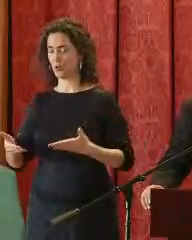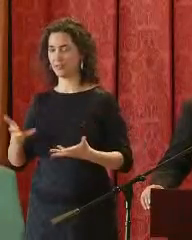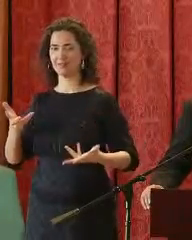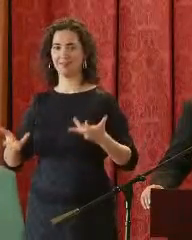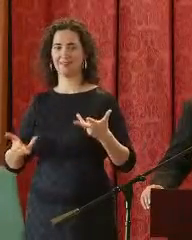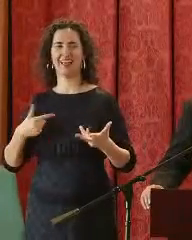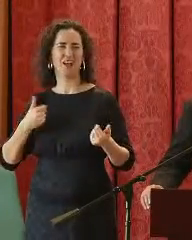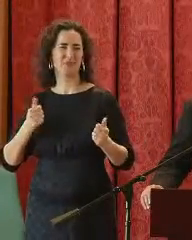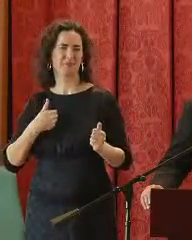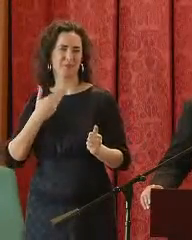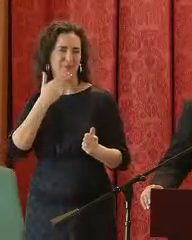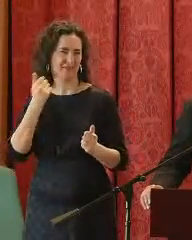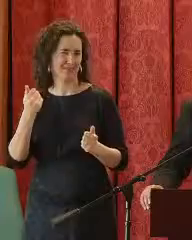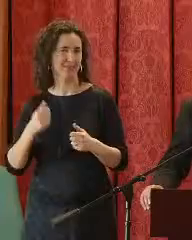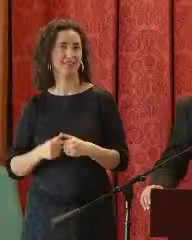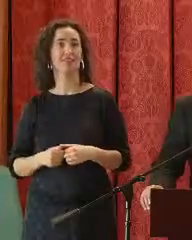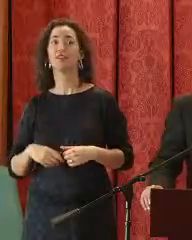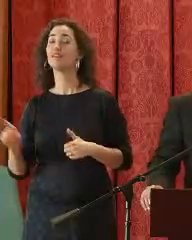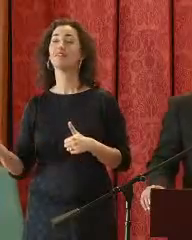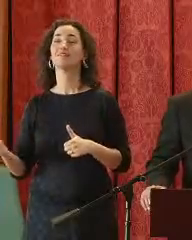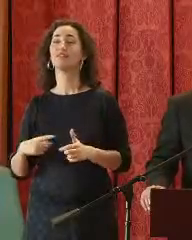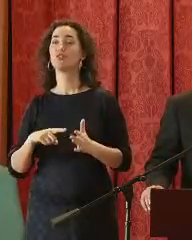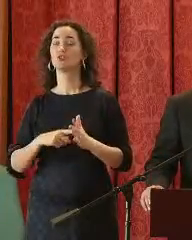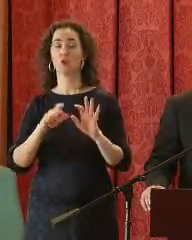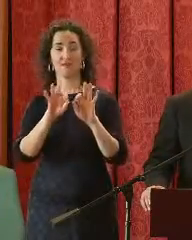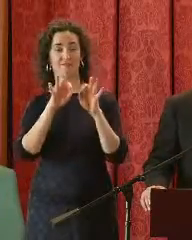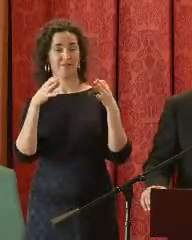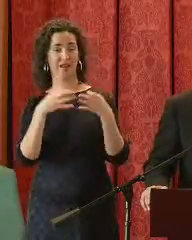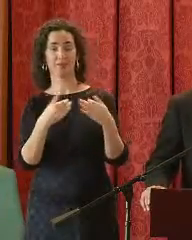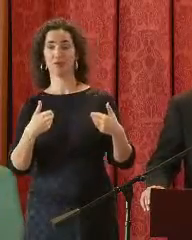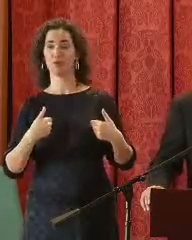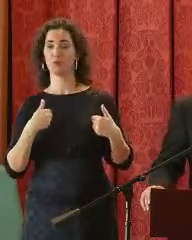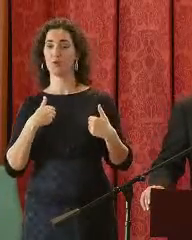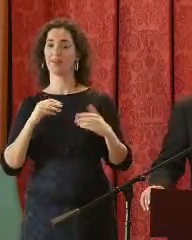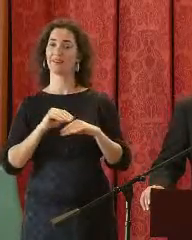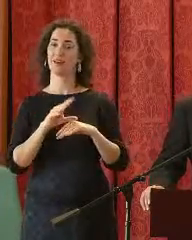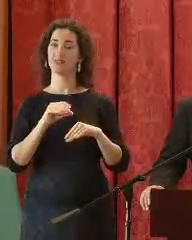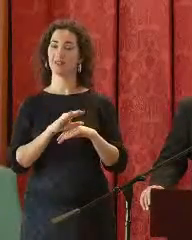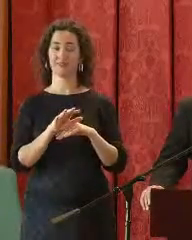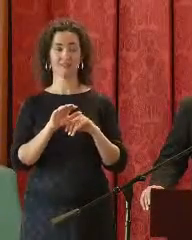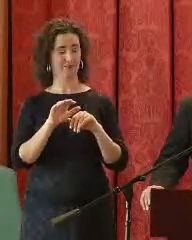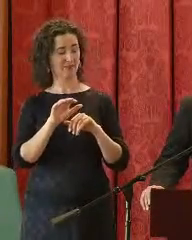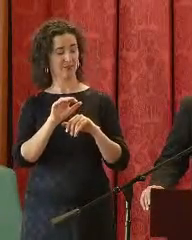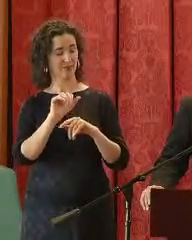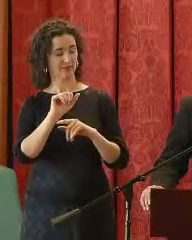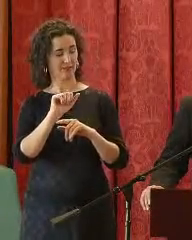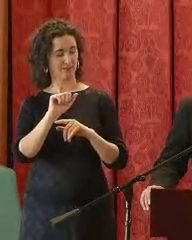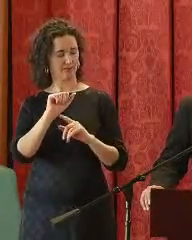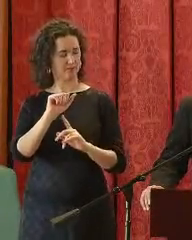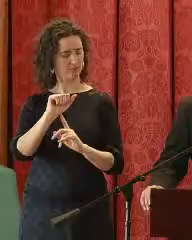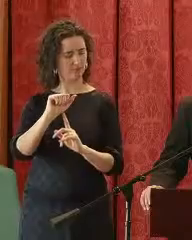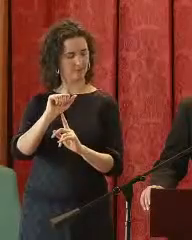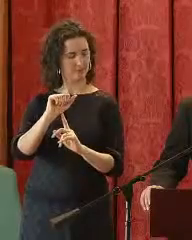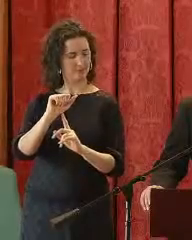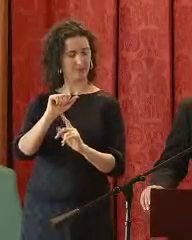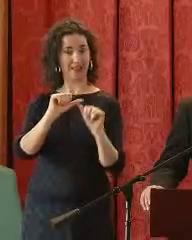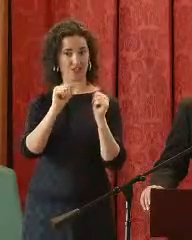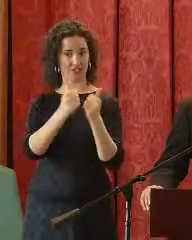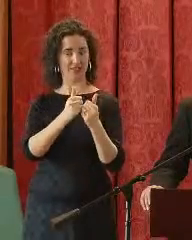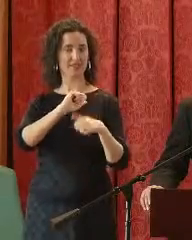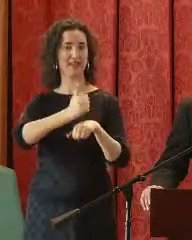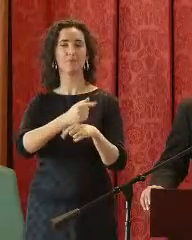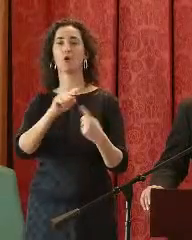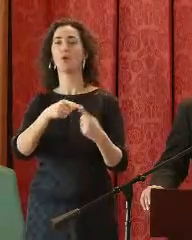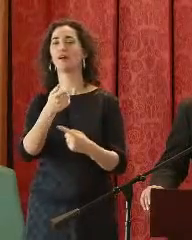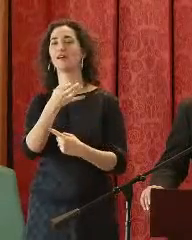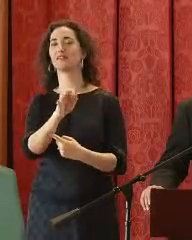And so to start, Family and Youth Counseling Agency was established in 1970 by a great group of